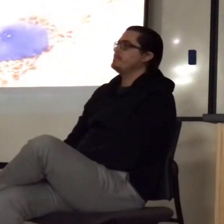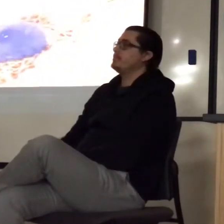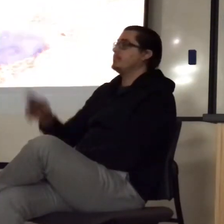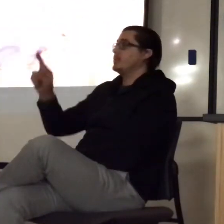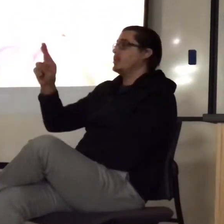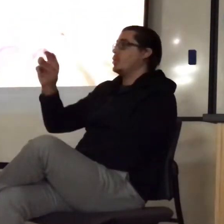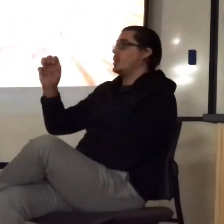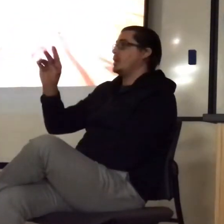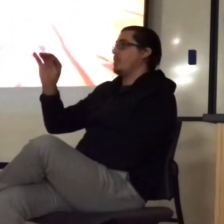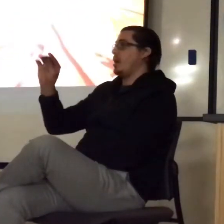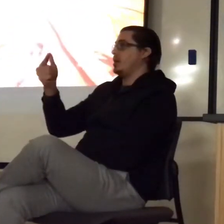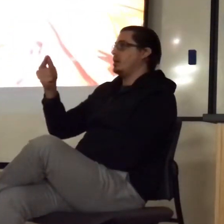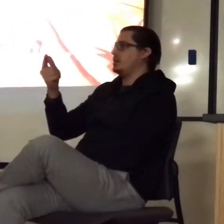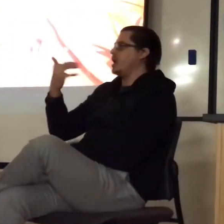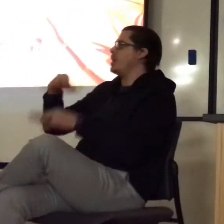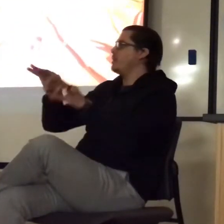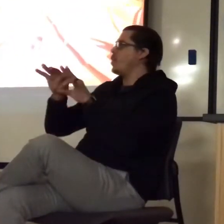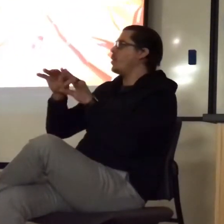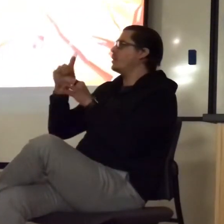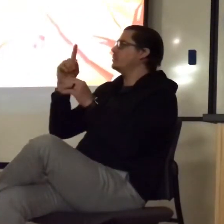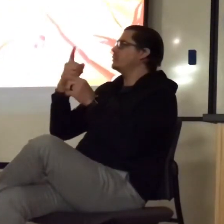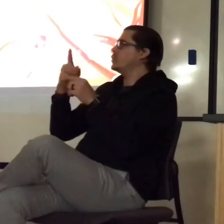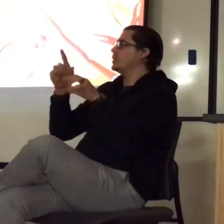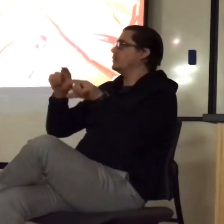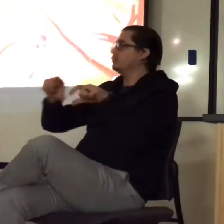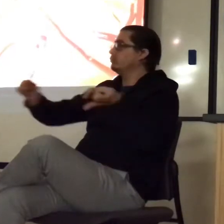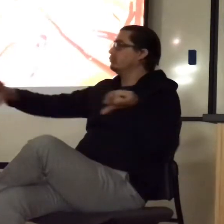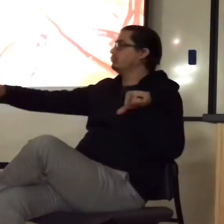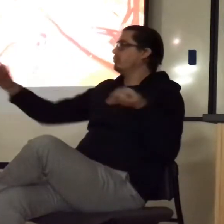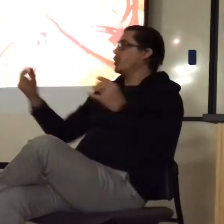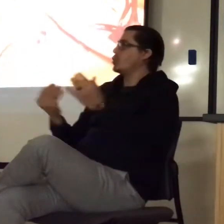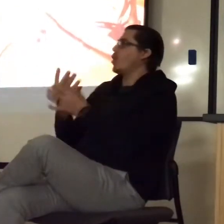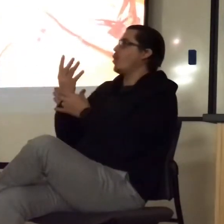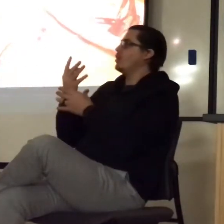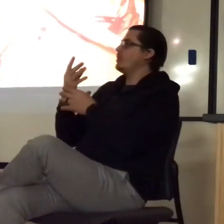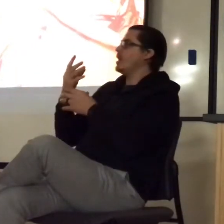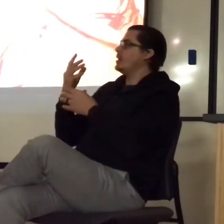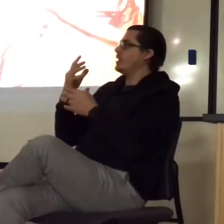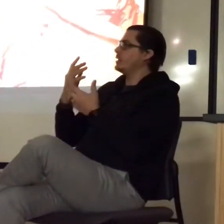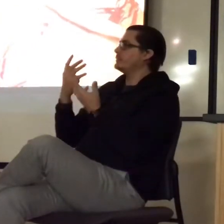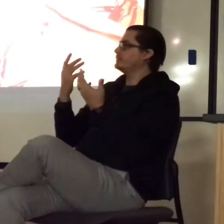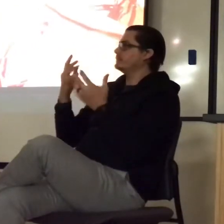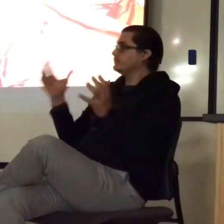Remodeling also plays an important role during bone growth by optimizing the growing structure.